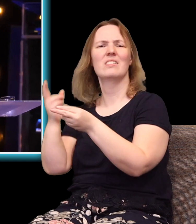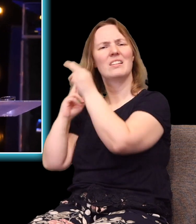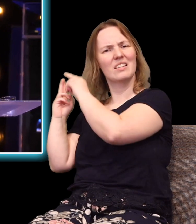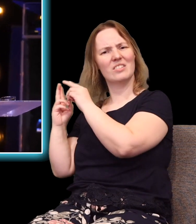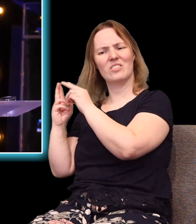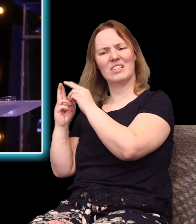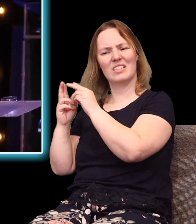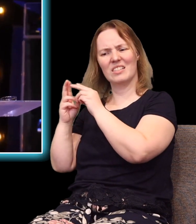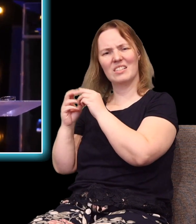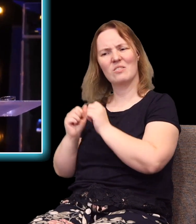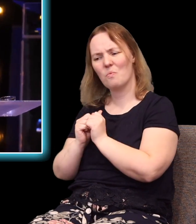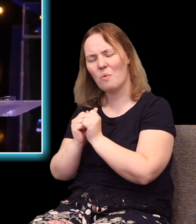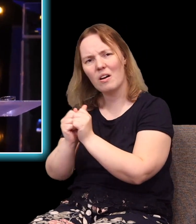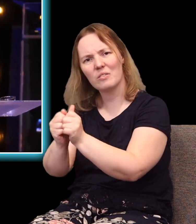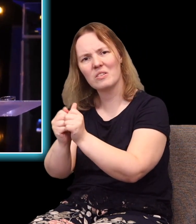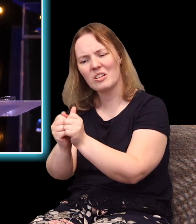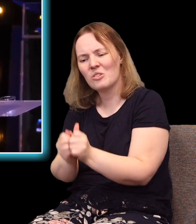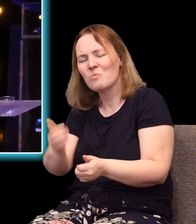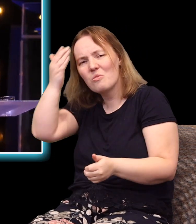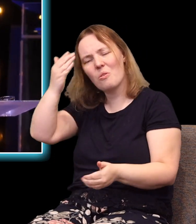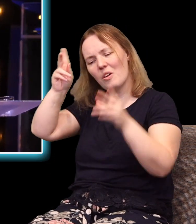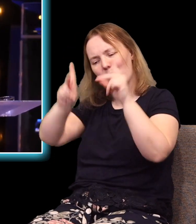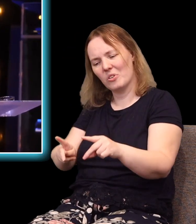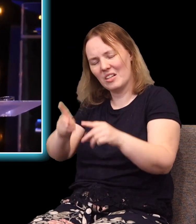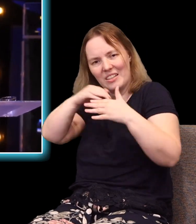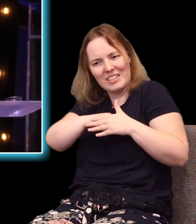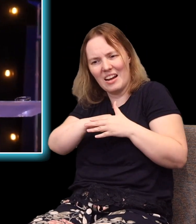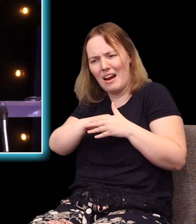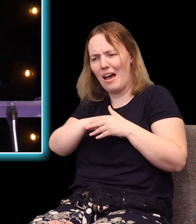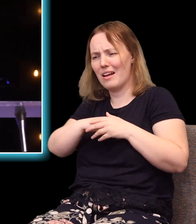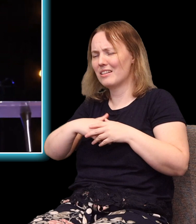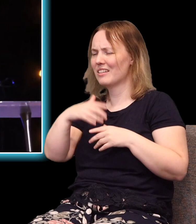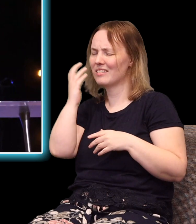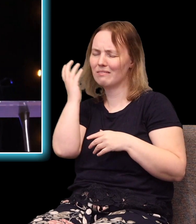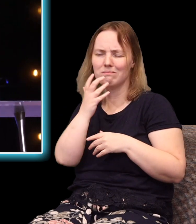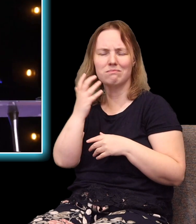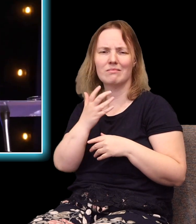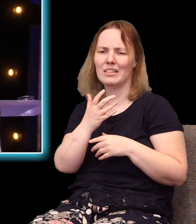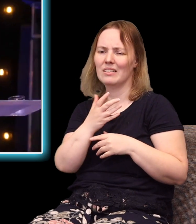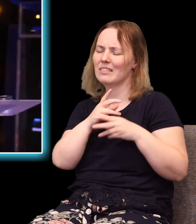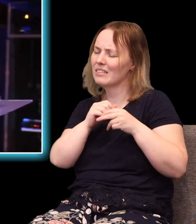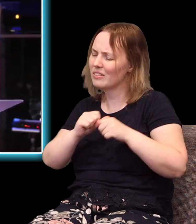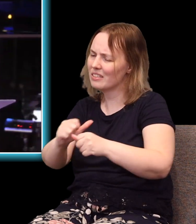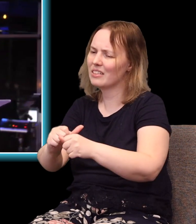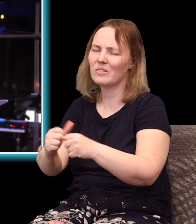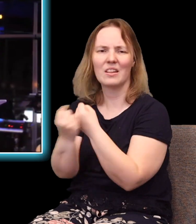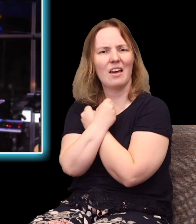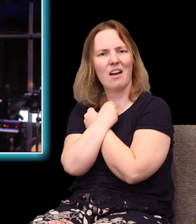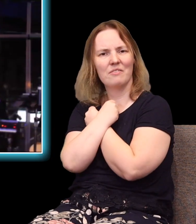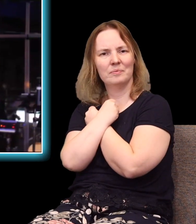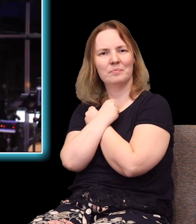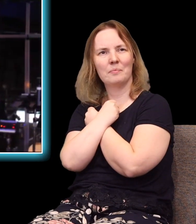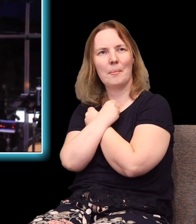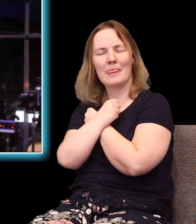the things you've gone through, how you've gotten to know that person on the inside that just captivates you and just keeps you in love. And, of course, you